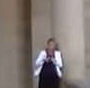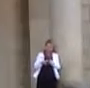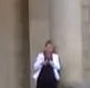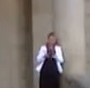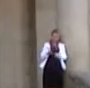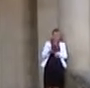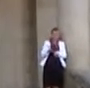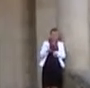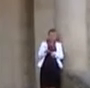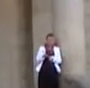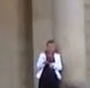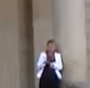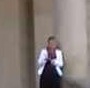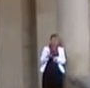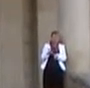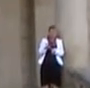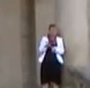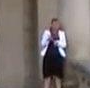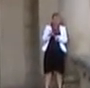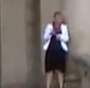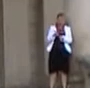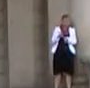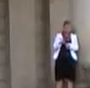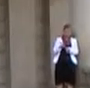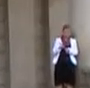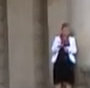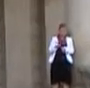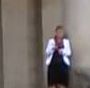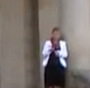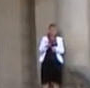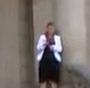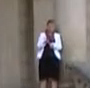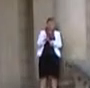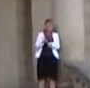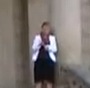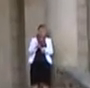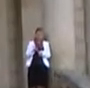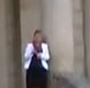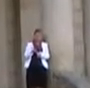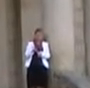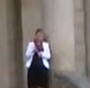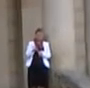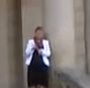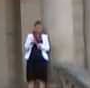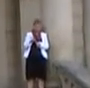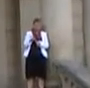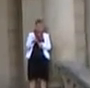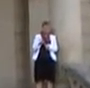To, at the end of this show today, make sure